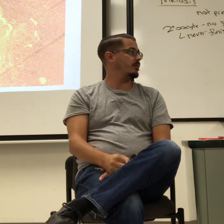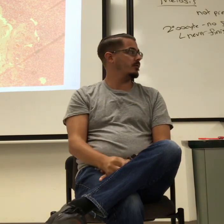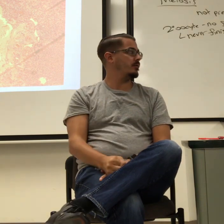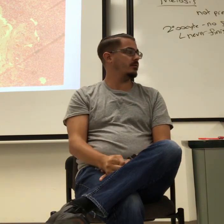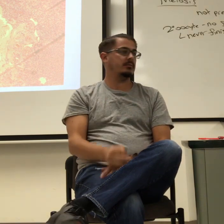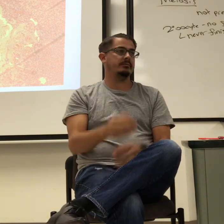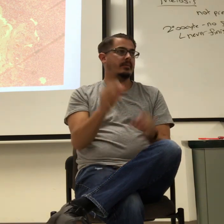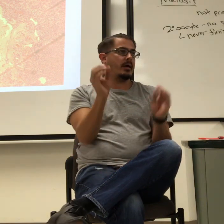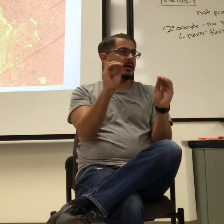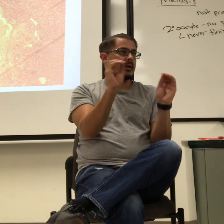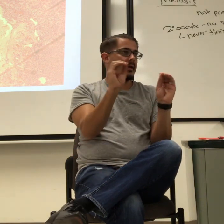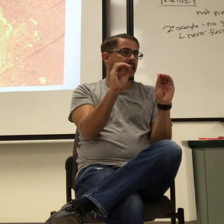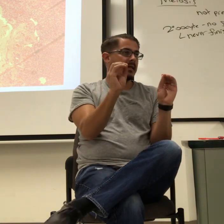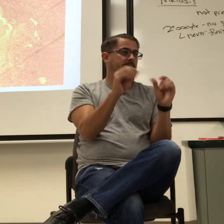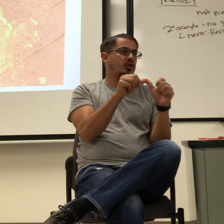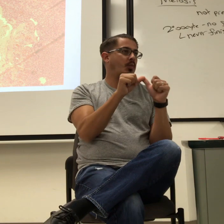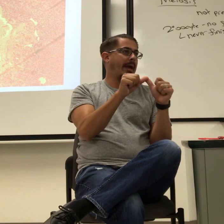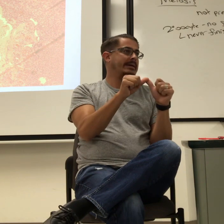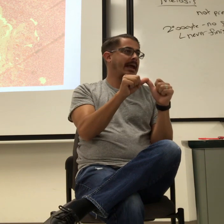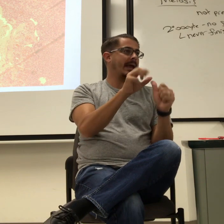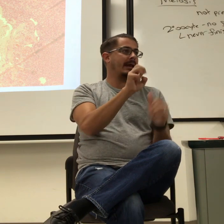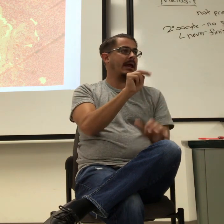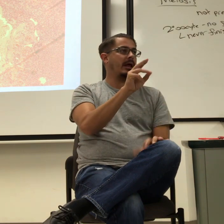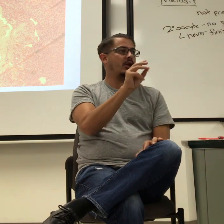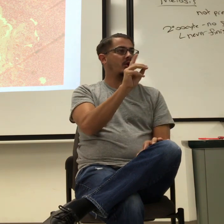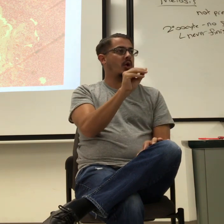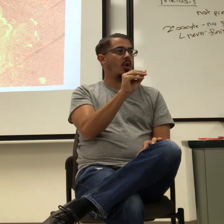Nothing to maintain the endometrium.